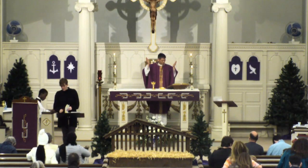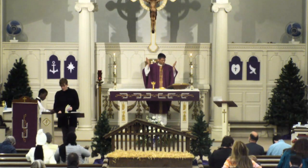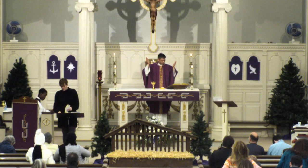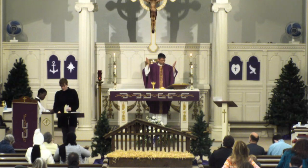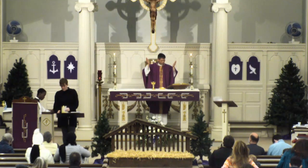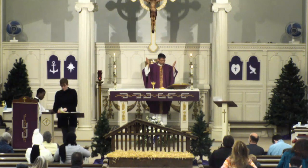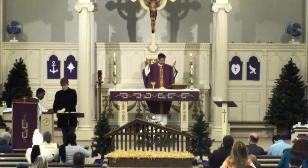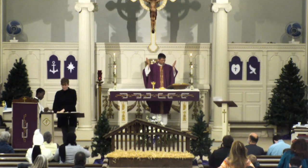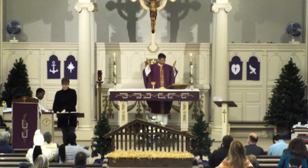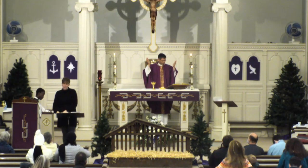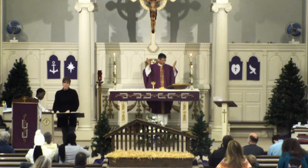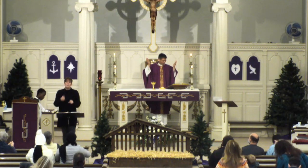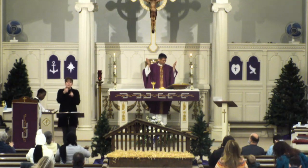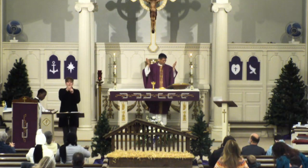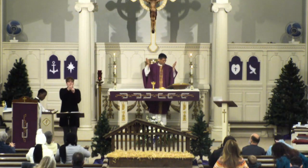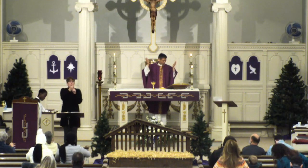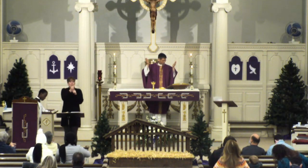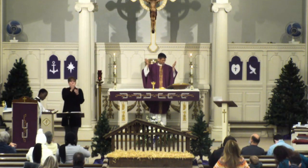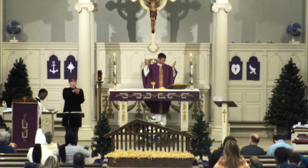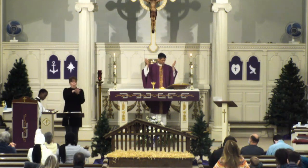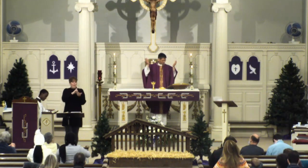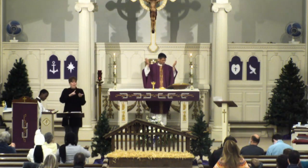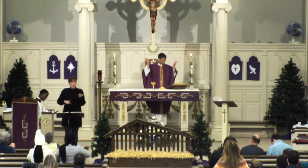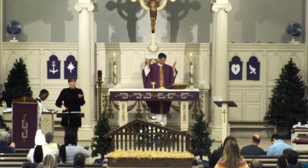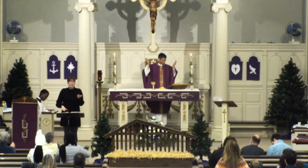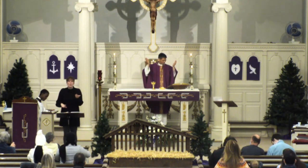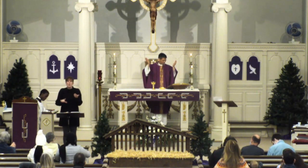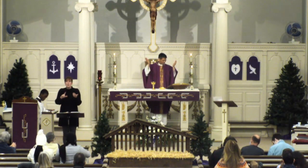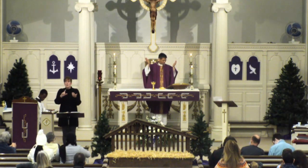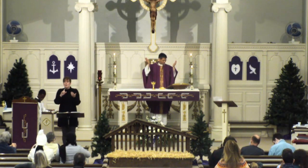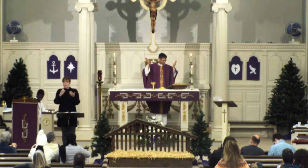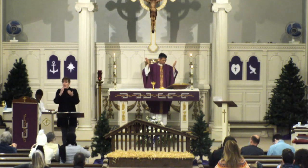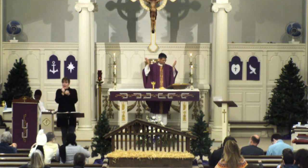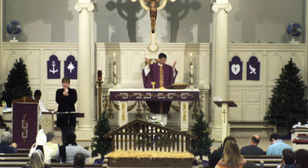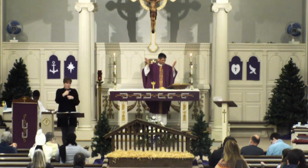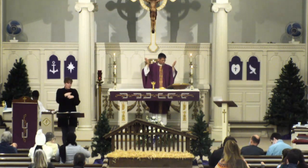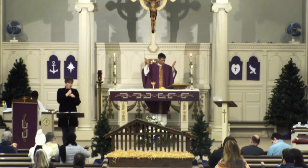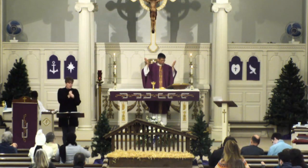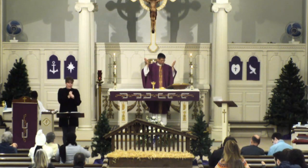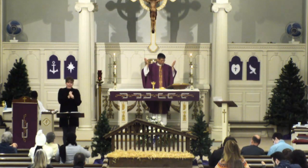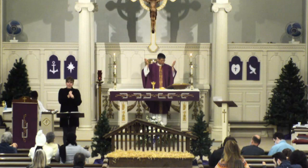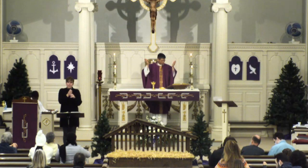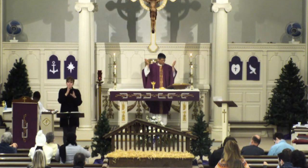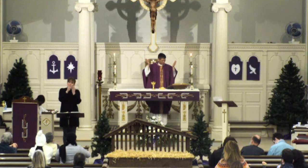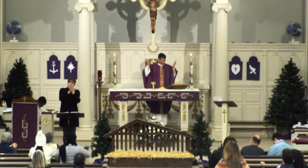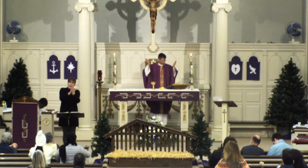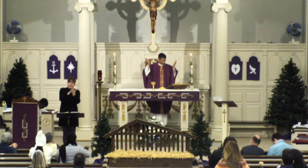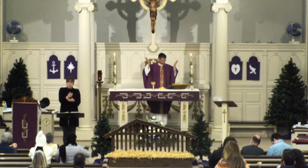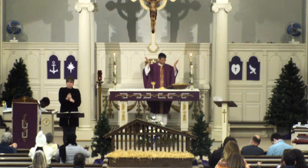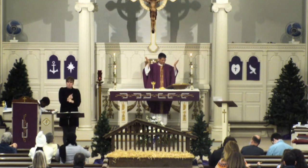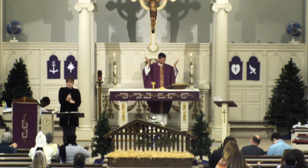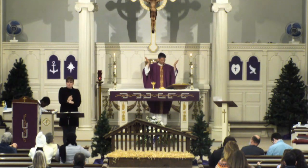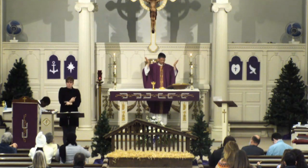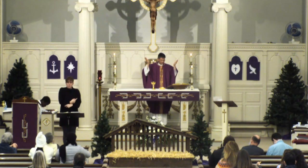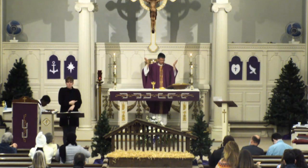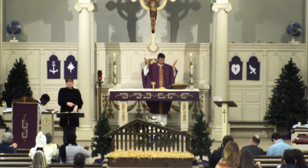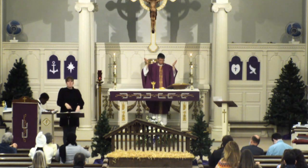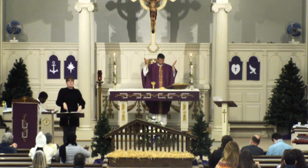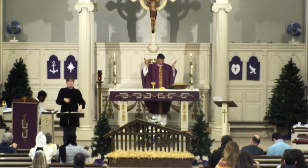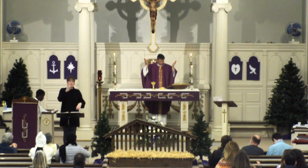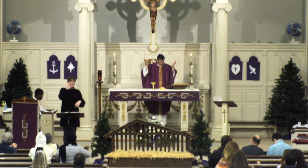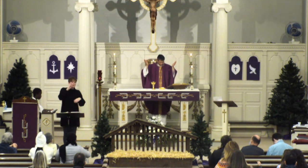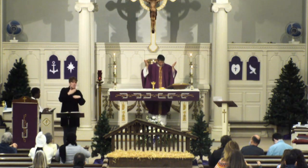You are indeed holy, O Lord, and all you have created rightly gives you praise. For through your Son, our